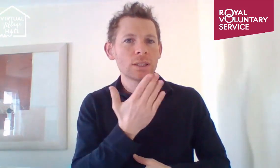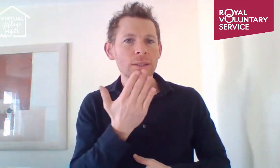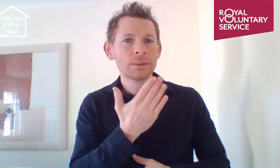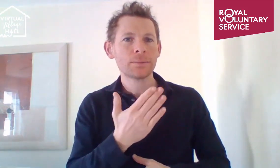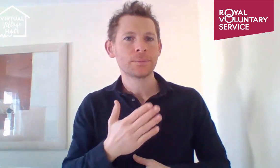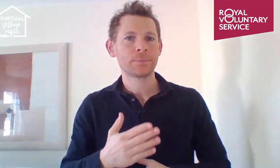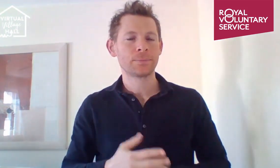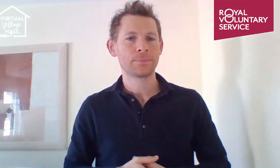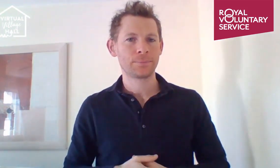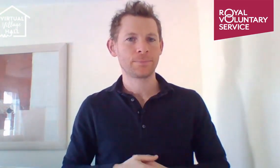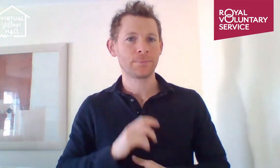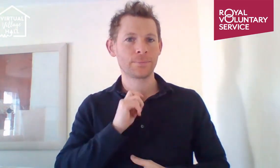School.